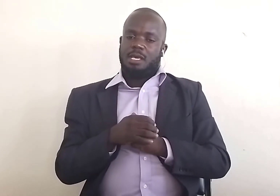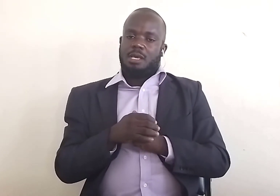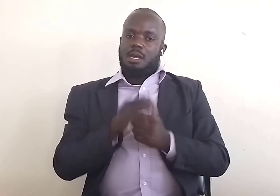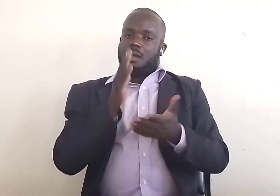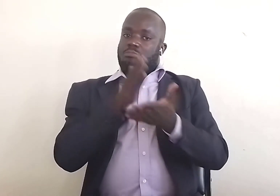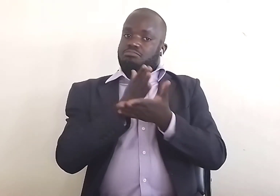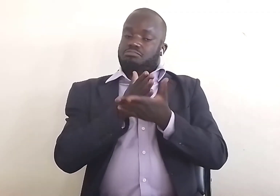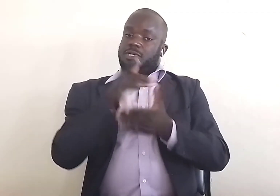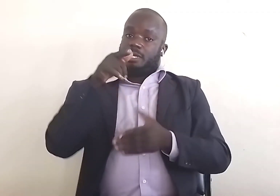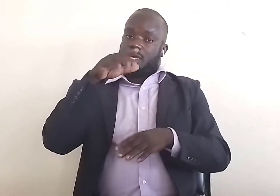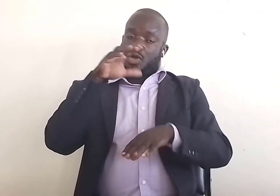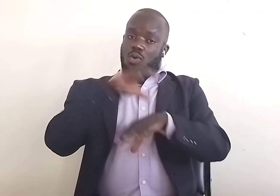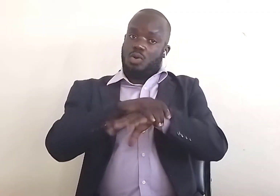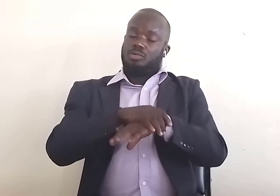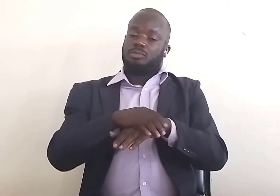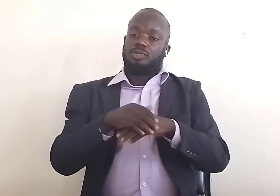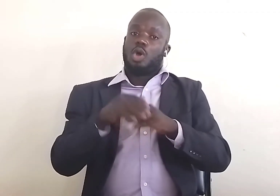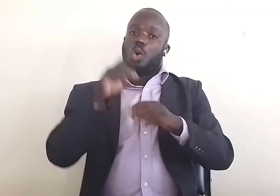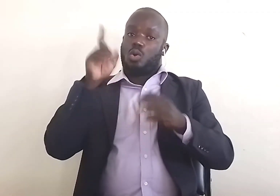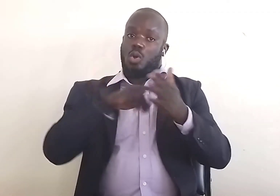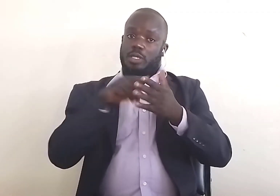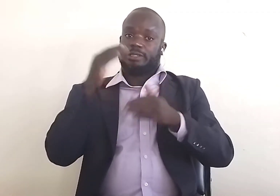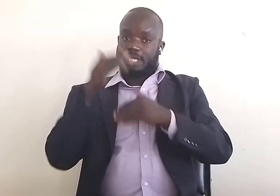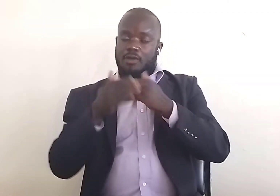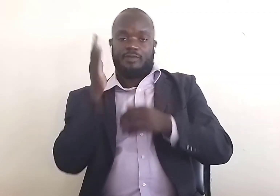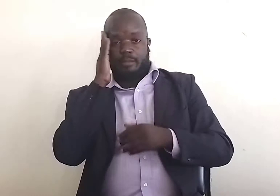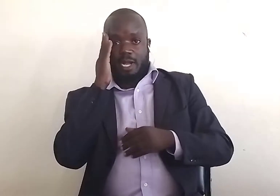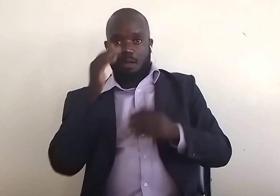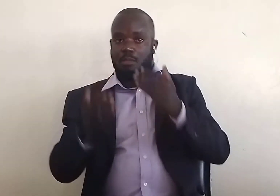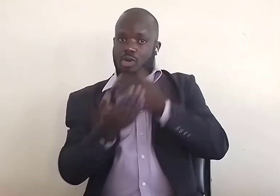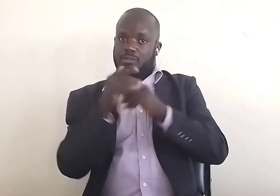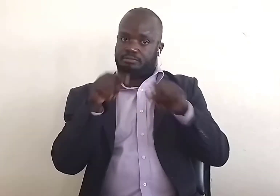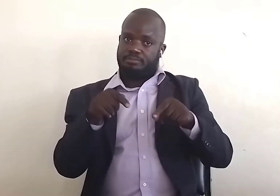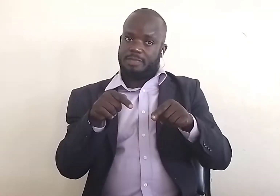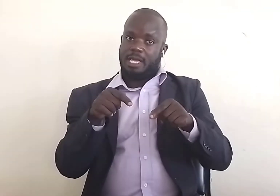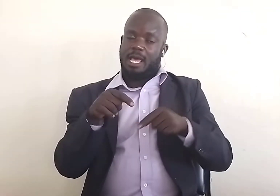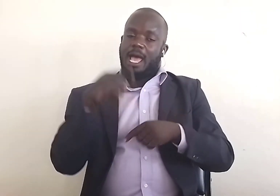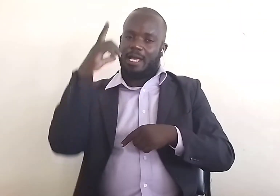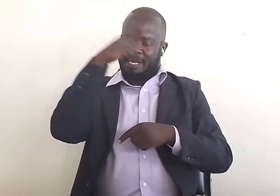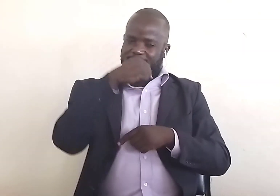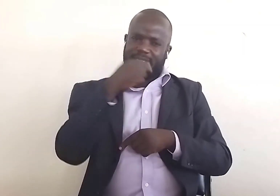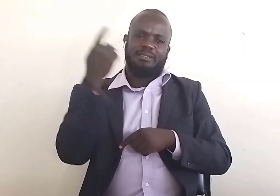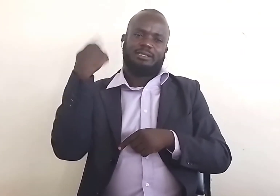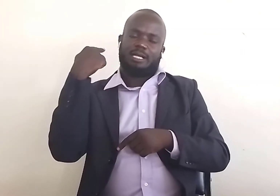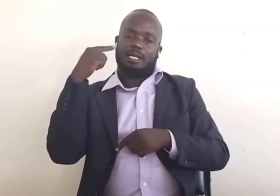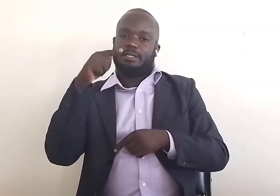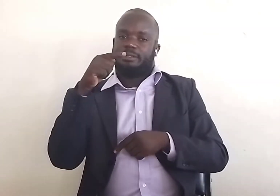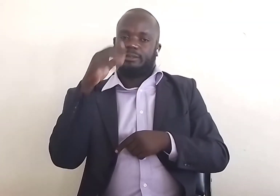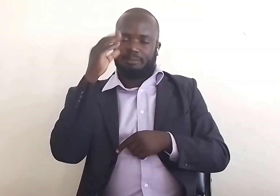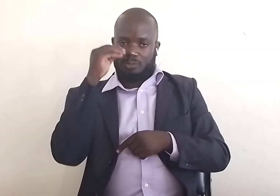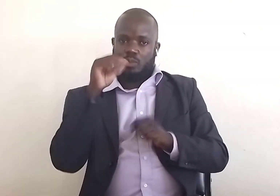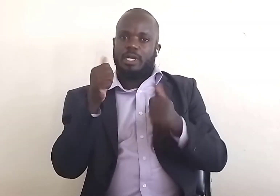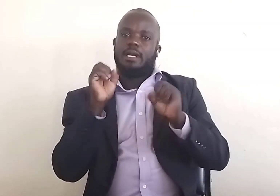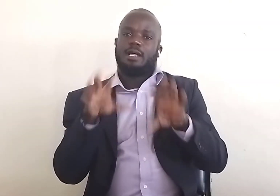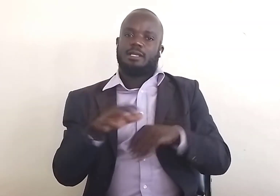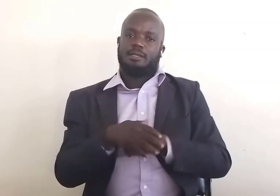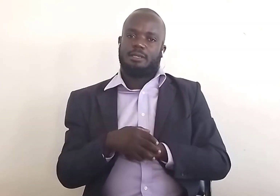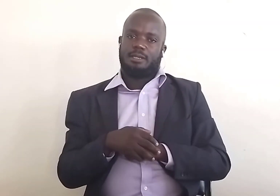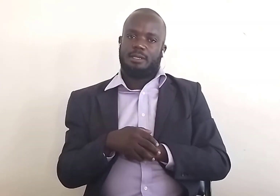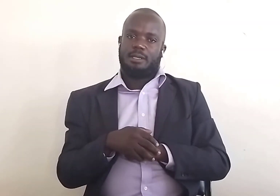on the wrong side of the bed this morning. I guess she didn't get the sale yesterday. He must have stayed out